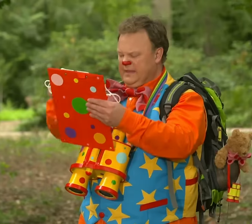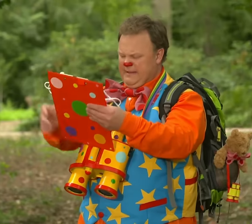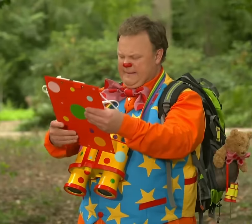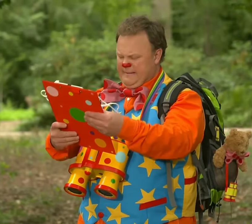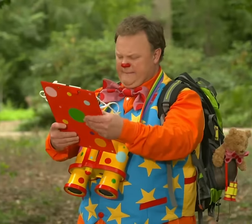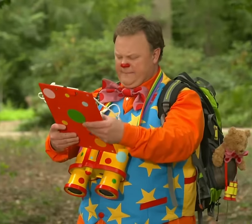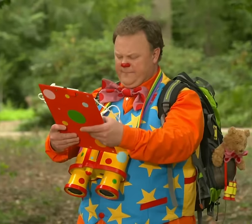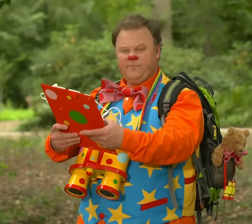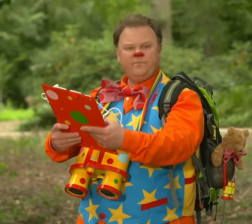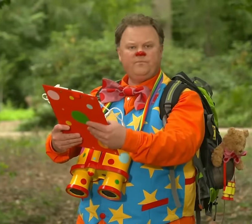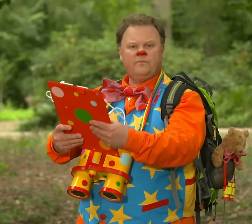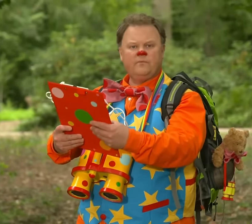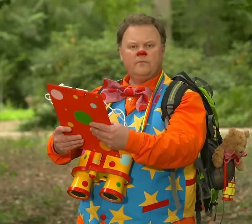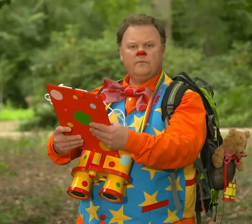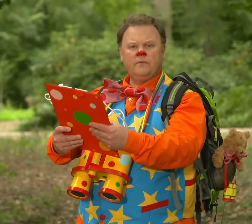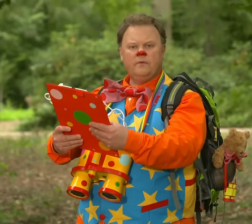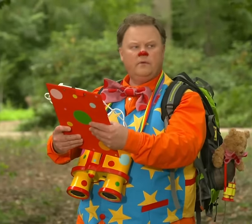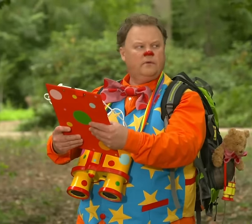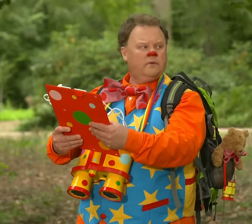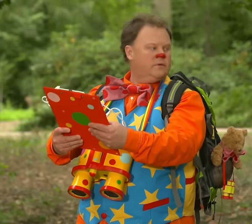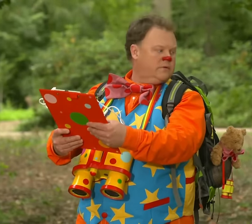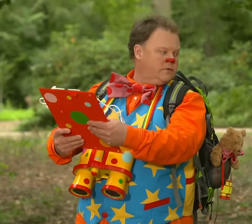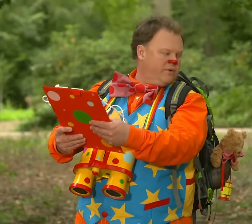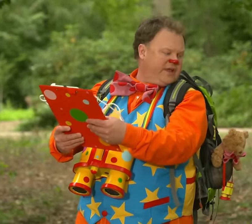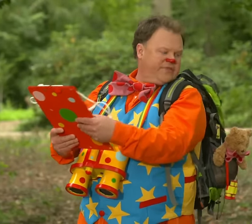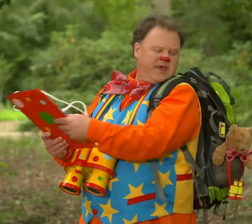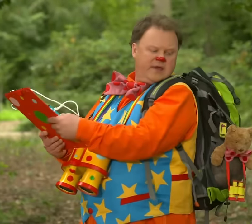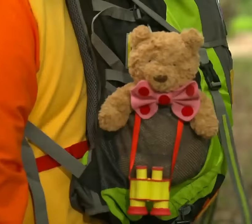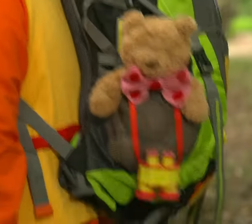your pack lunch and try spotting a rabbit later? What do you think?